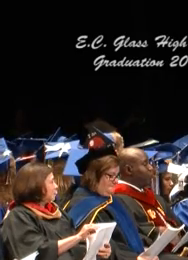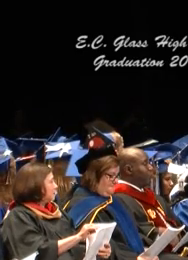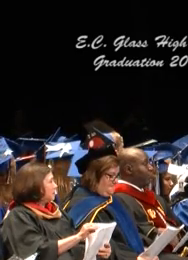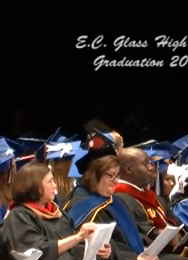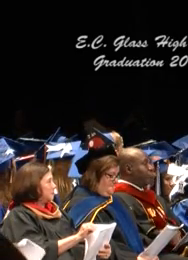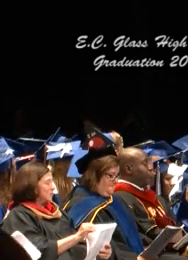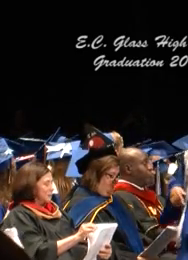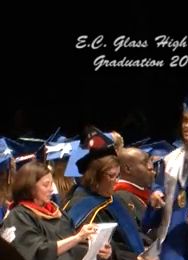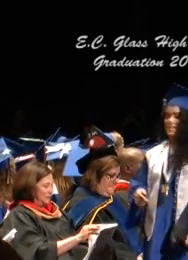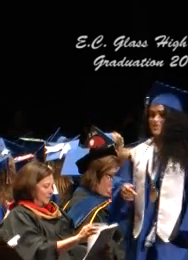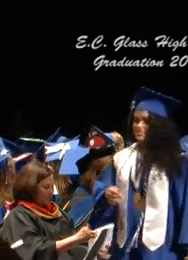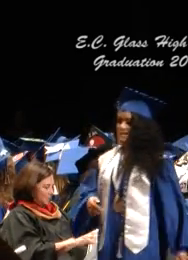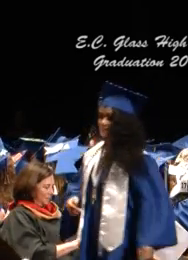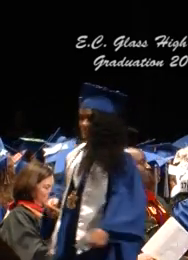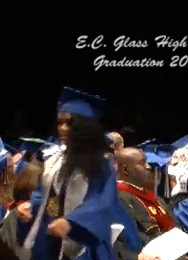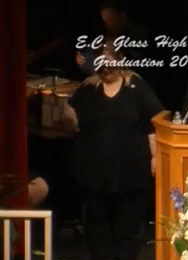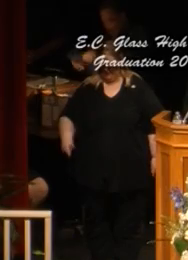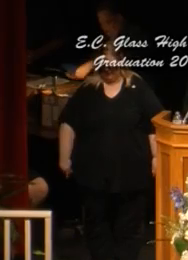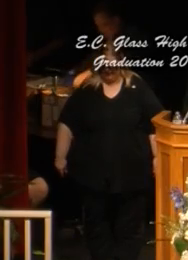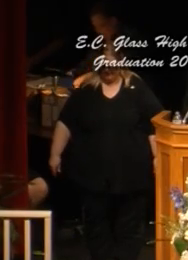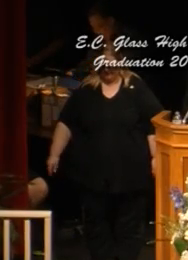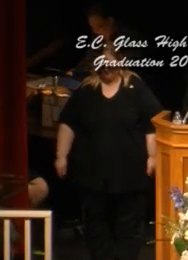Taylor Marie King.